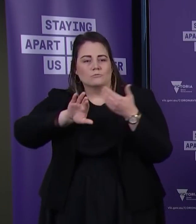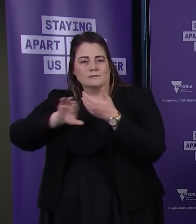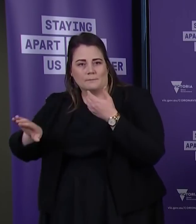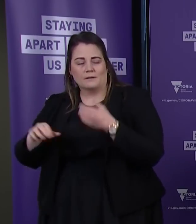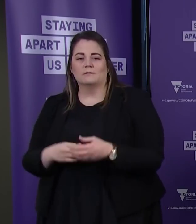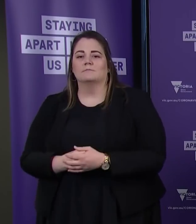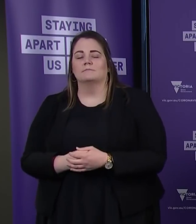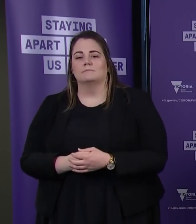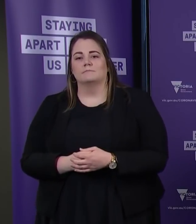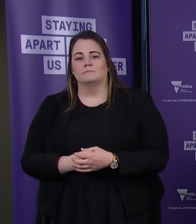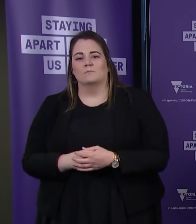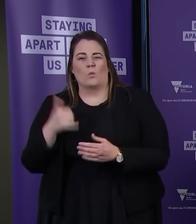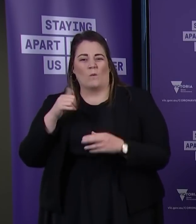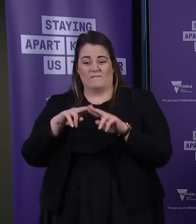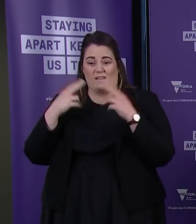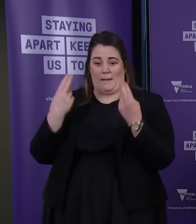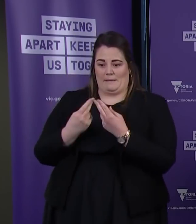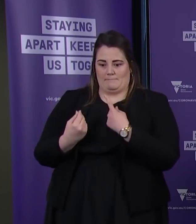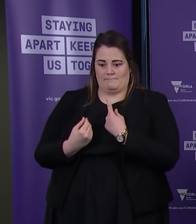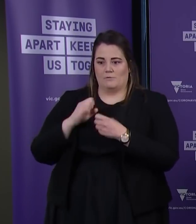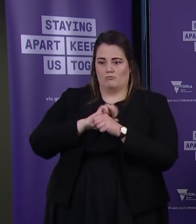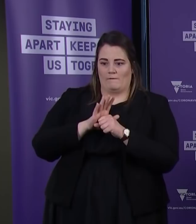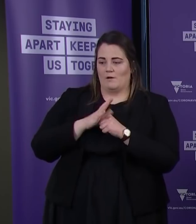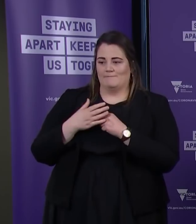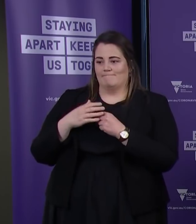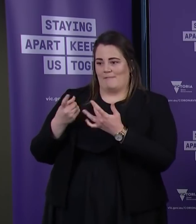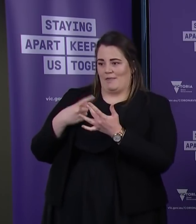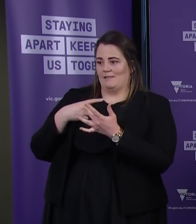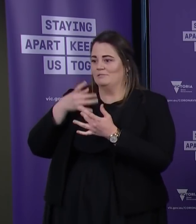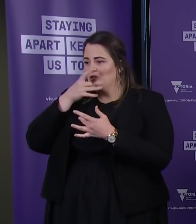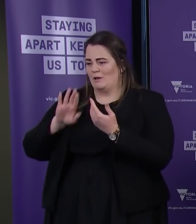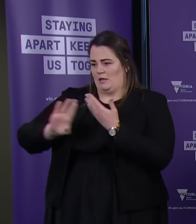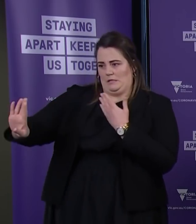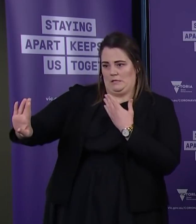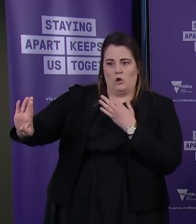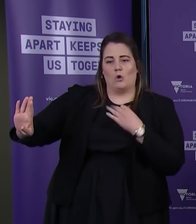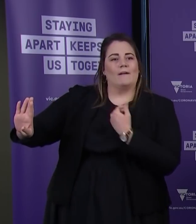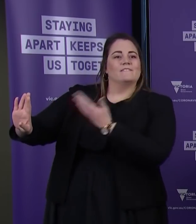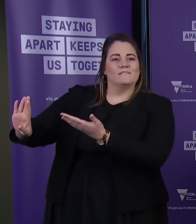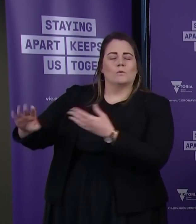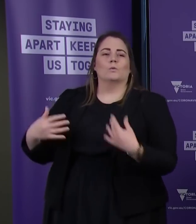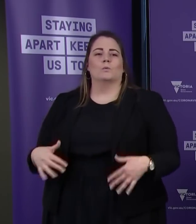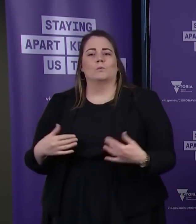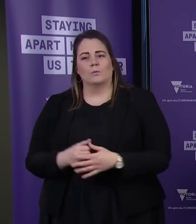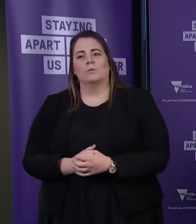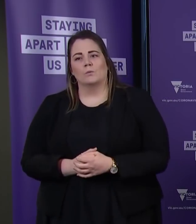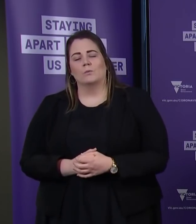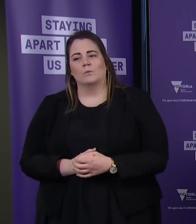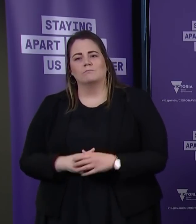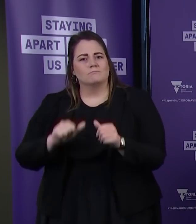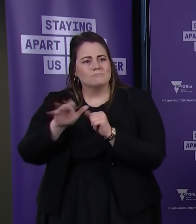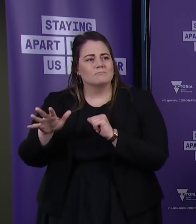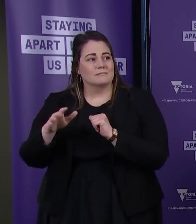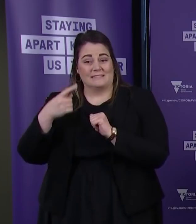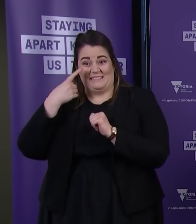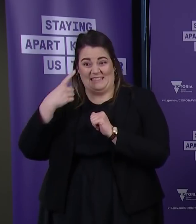their other close contacts. That's how you get on top of this, and it's really good to see no new cases emerging